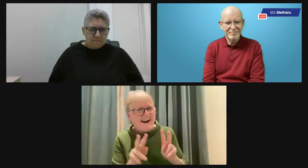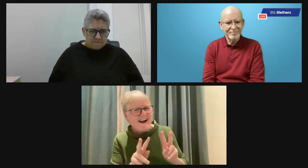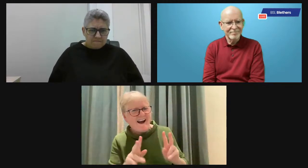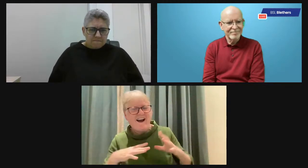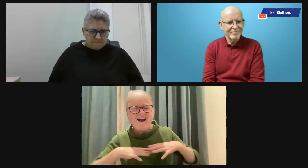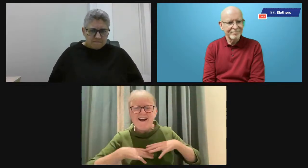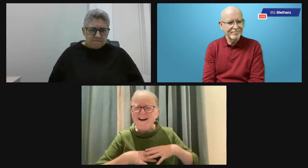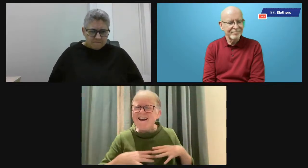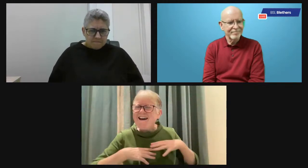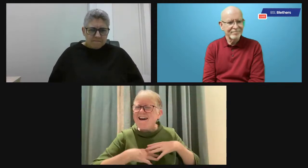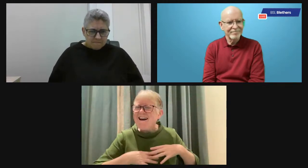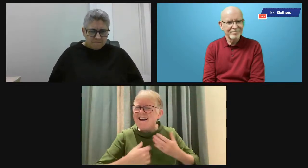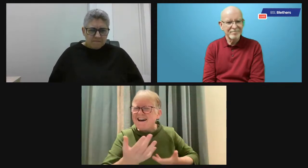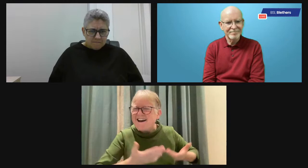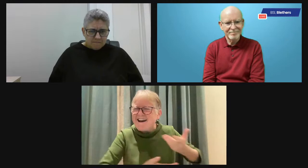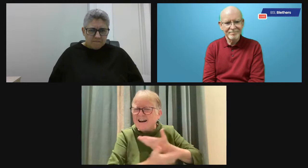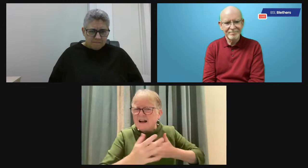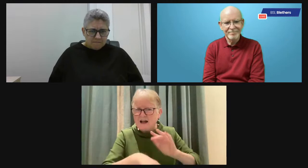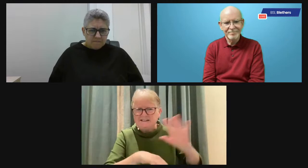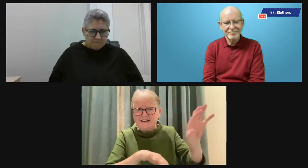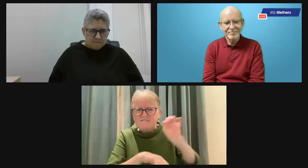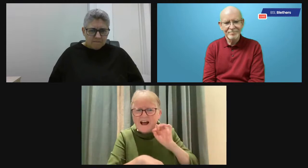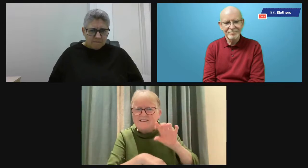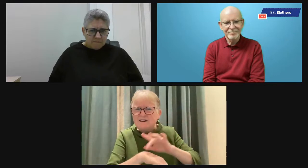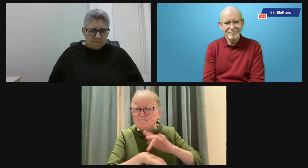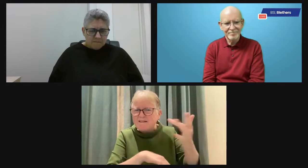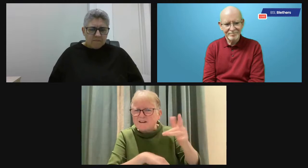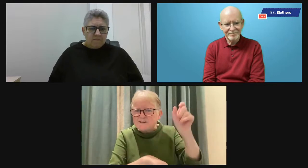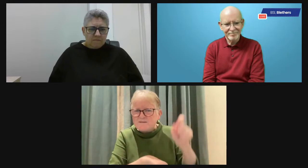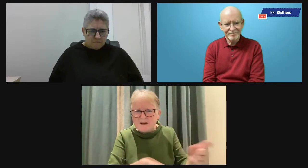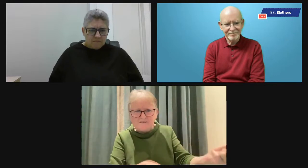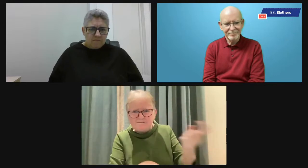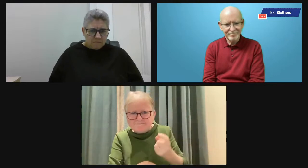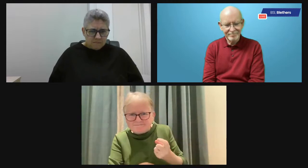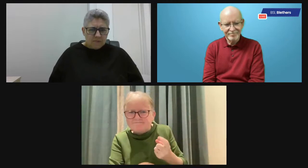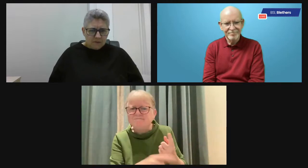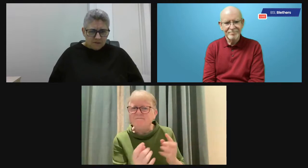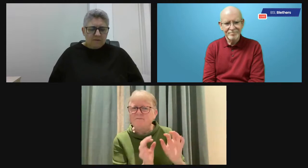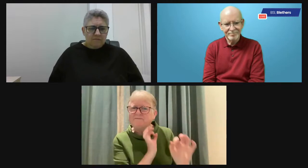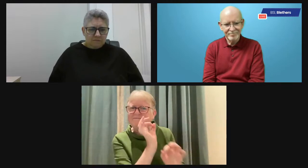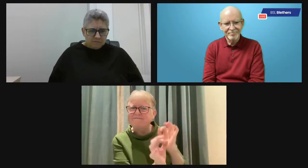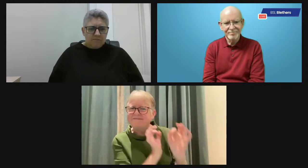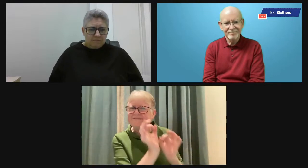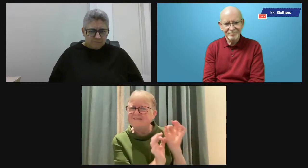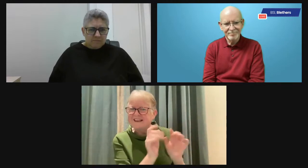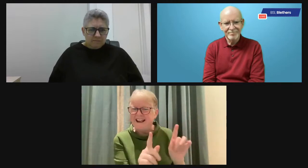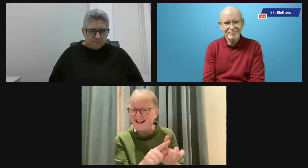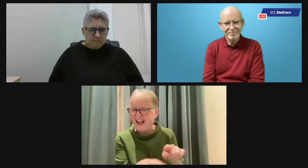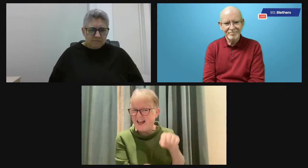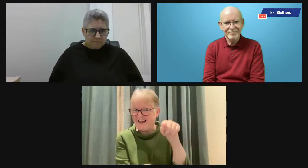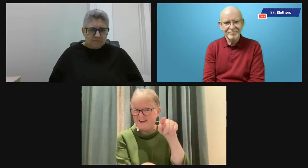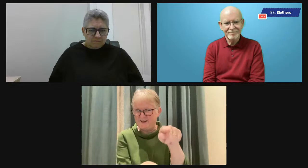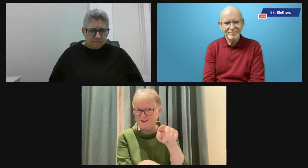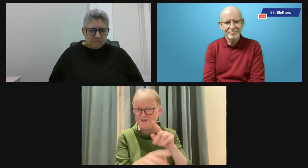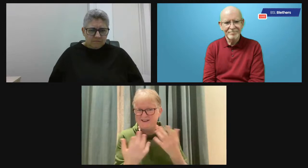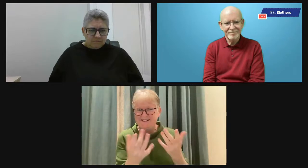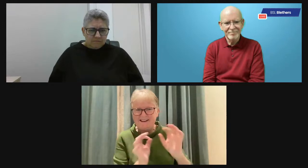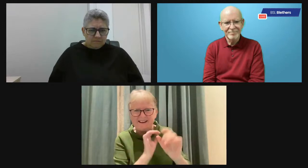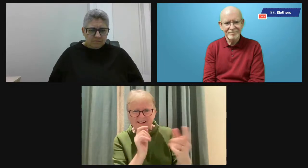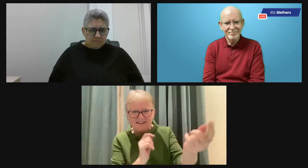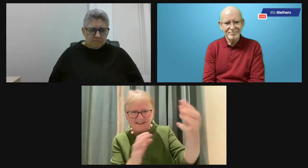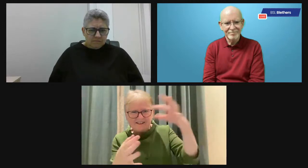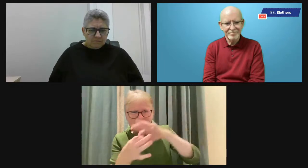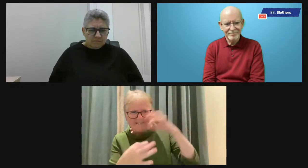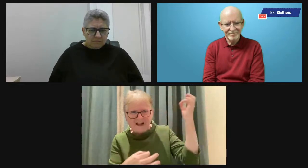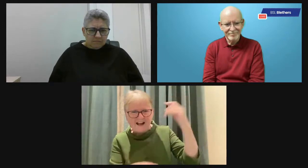then, we have Zooms where we all get together, we all have a chat. We invite professional people to come in and give us talks so that we